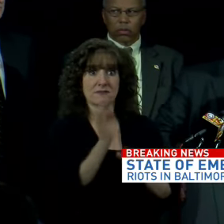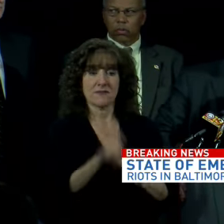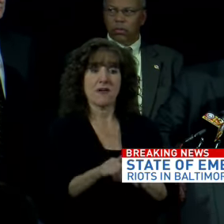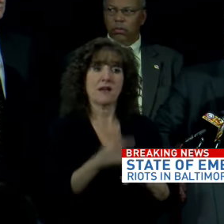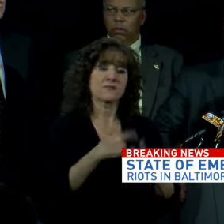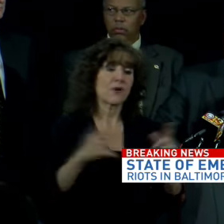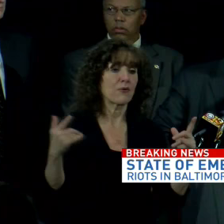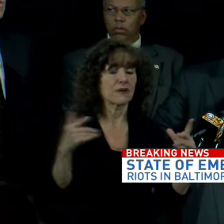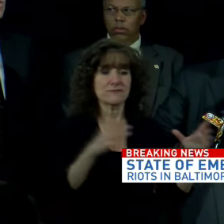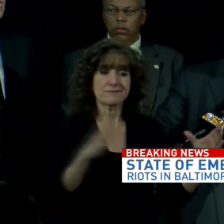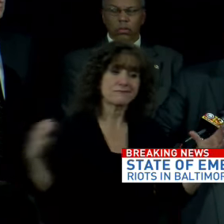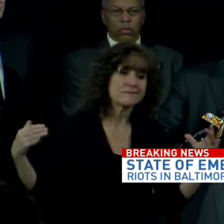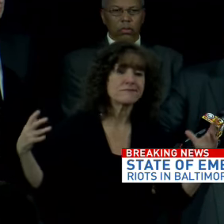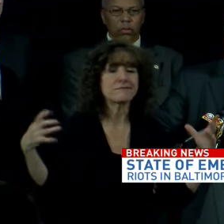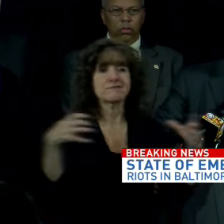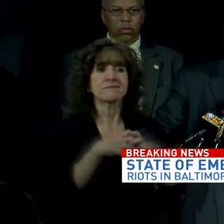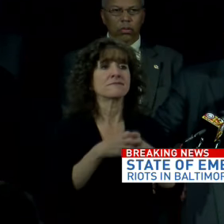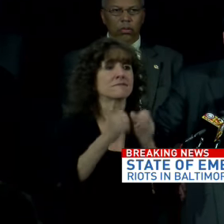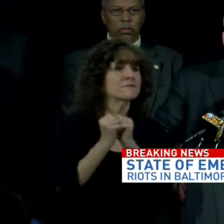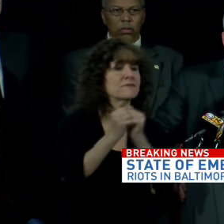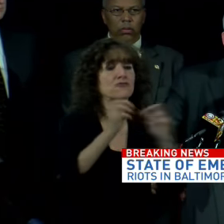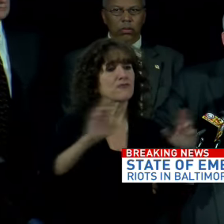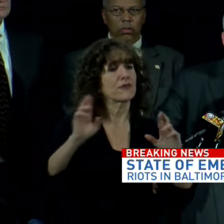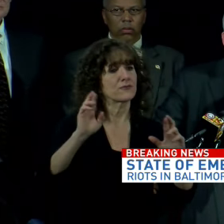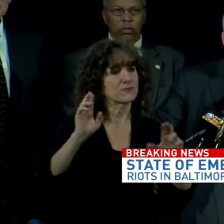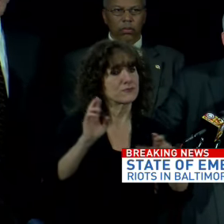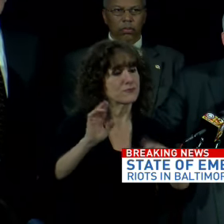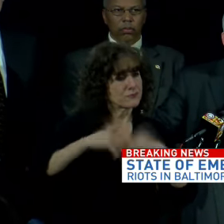so we were fully ready to engage.